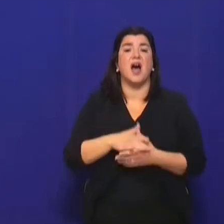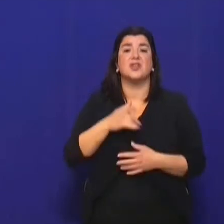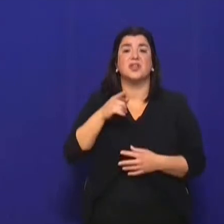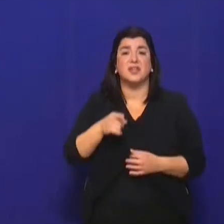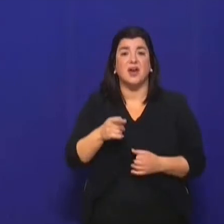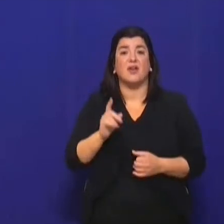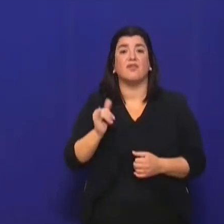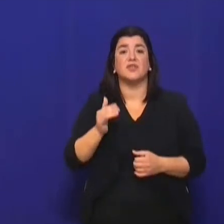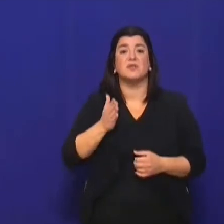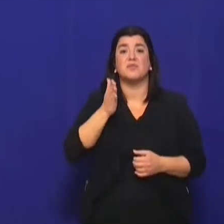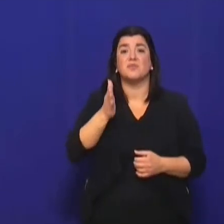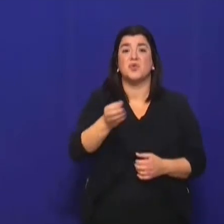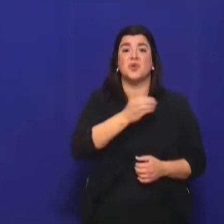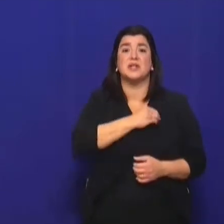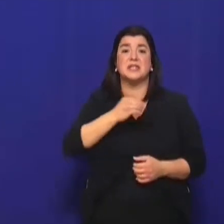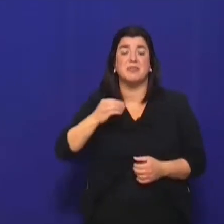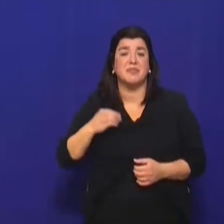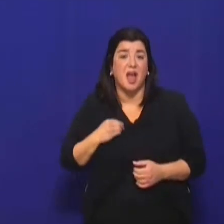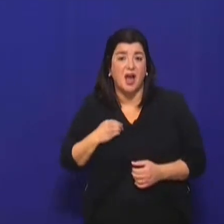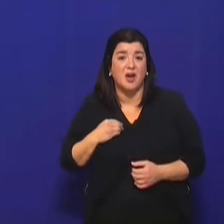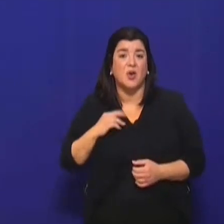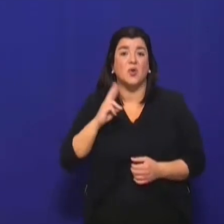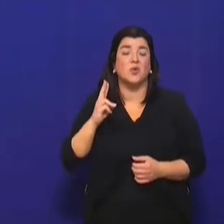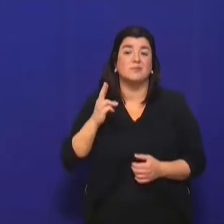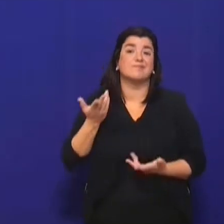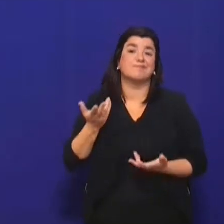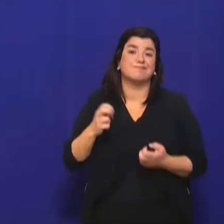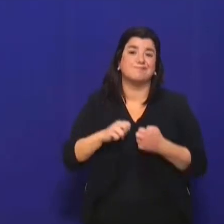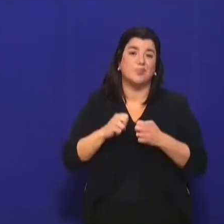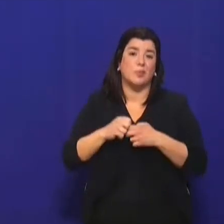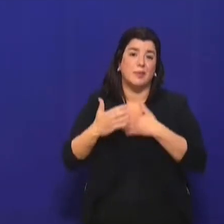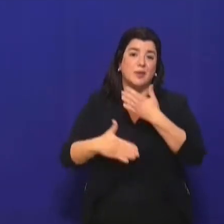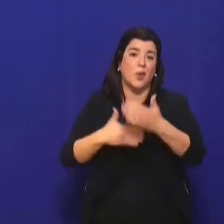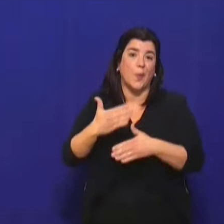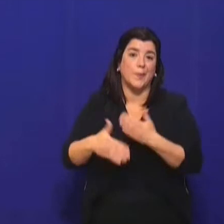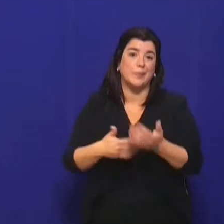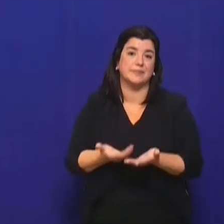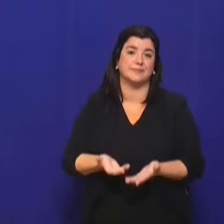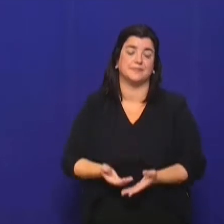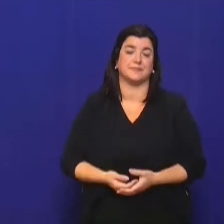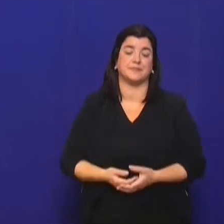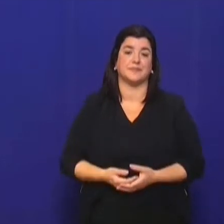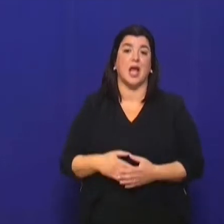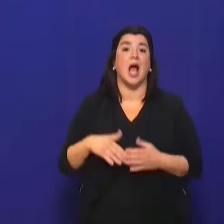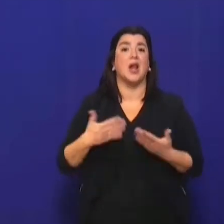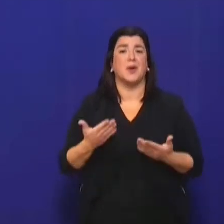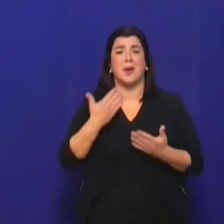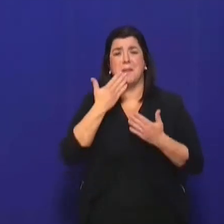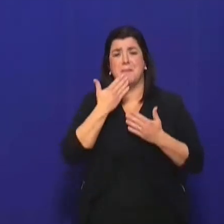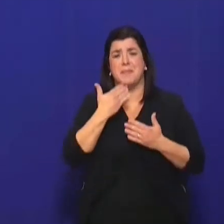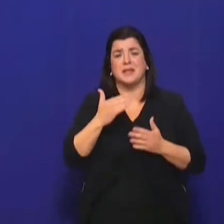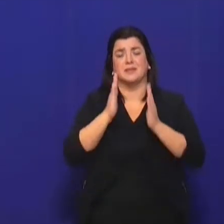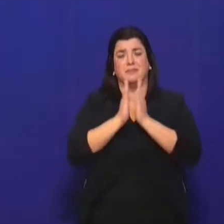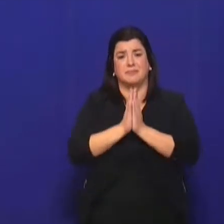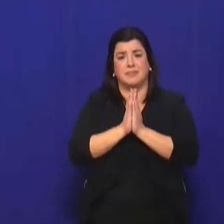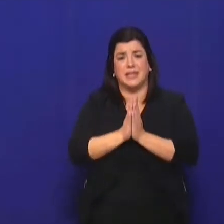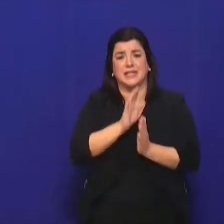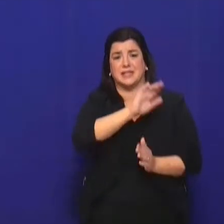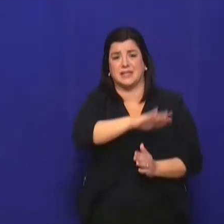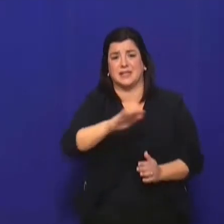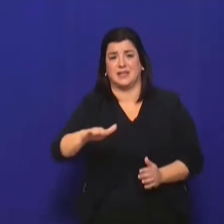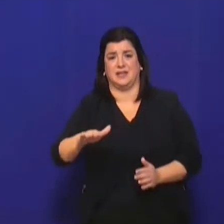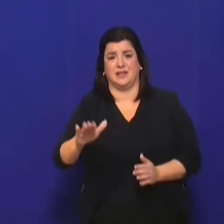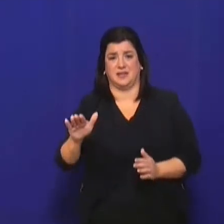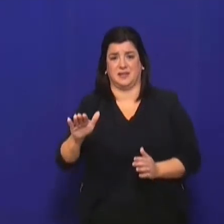li jkollhom bżonn jidħlu l-isptar u anke jkollok konsegwenzi oħrajn. U allura nerġgħu nibqgħu nappellaw lill-pubbliku